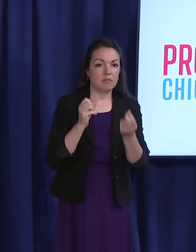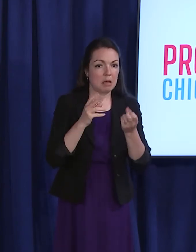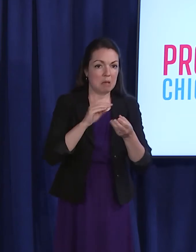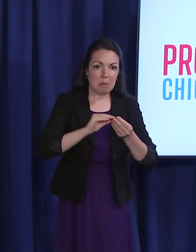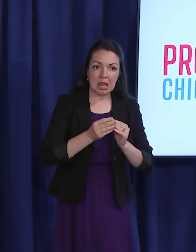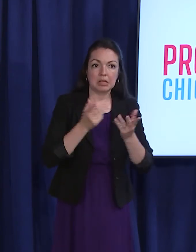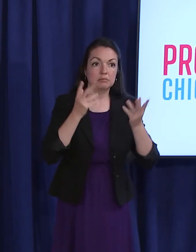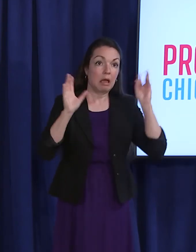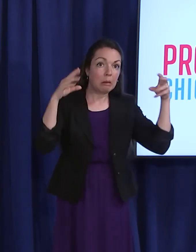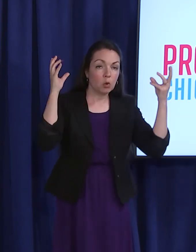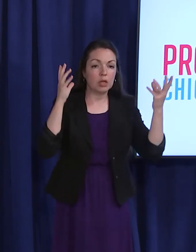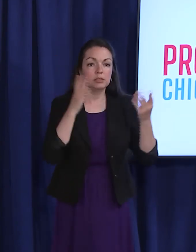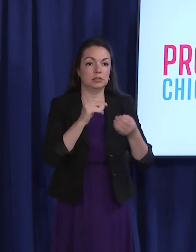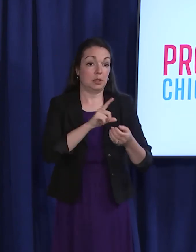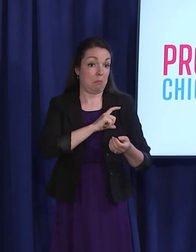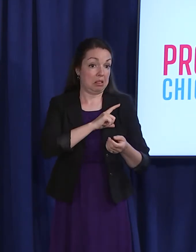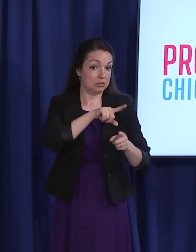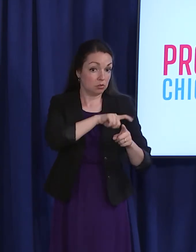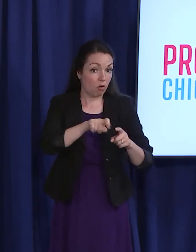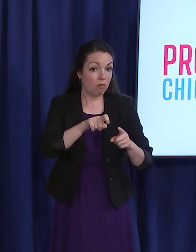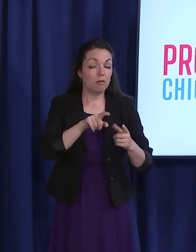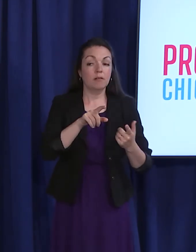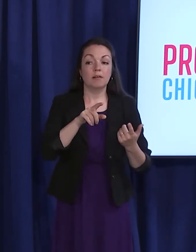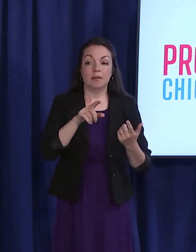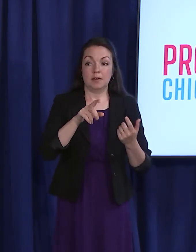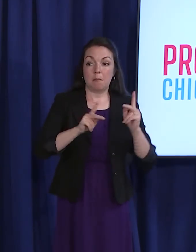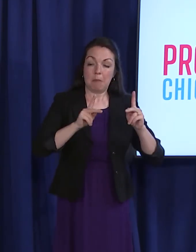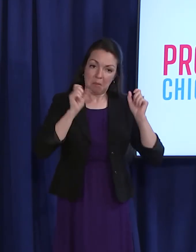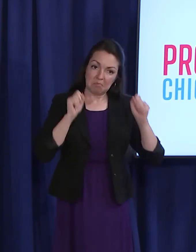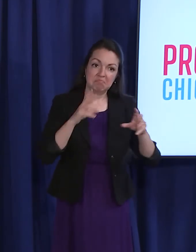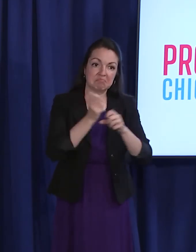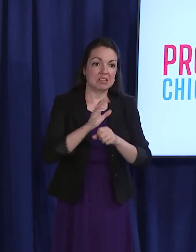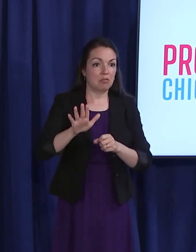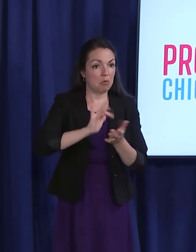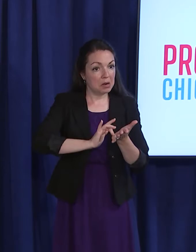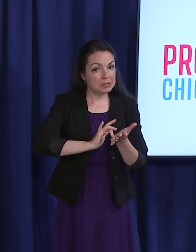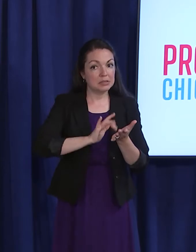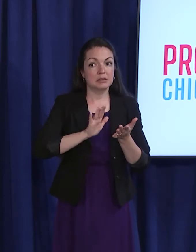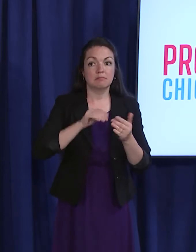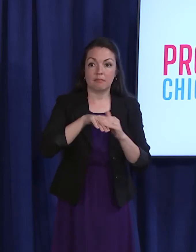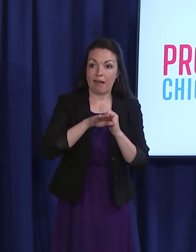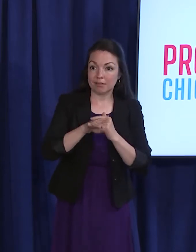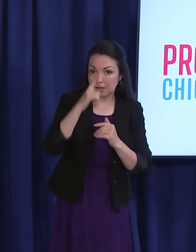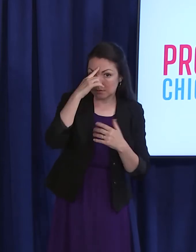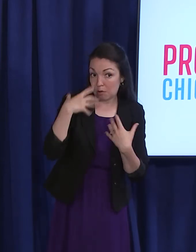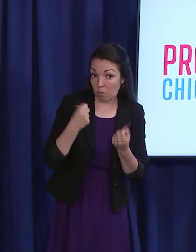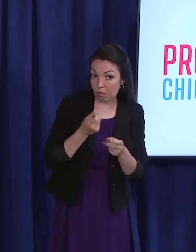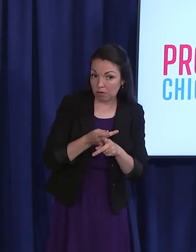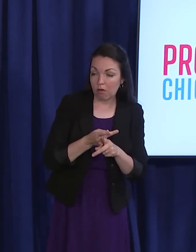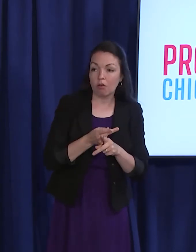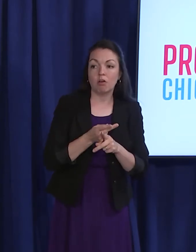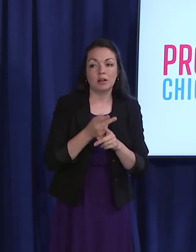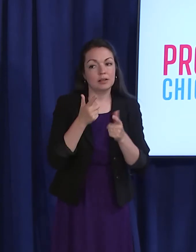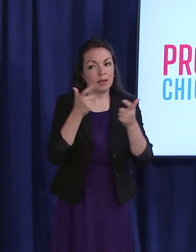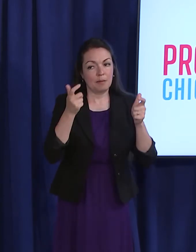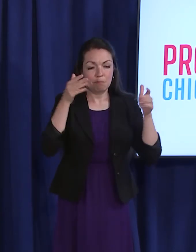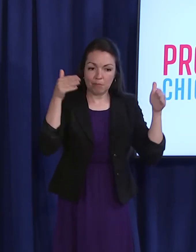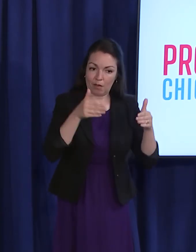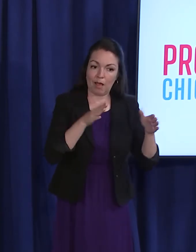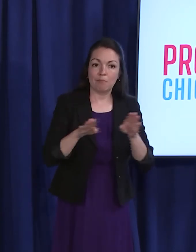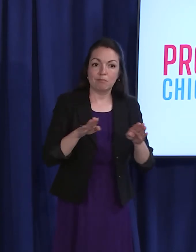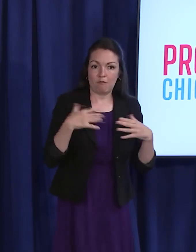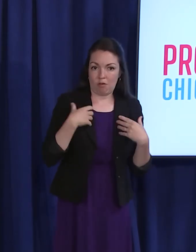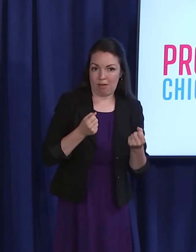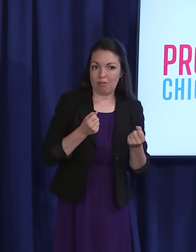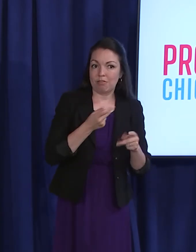number of, police calls that are coming. People are able to get the medications, the access to mental health care, because there's been a big focus on behavioral health care at